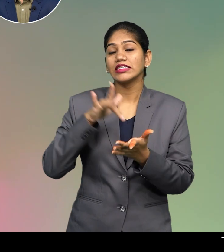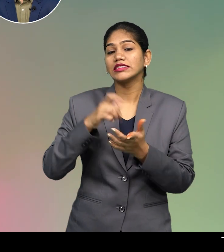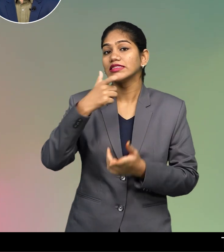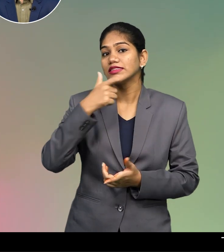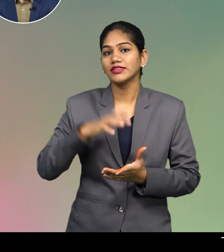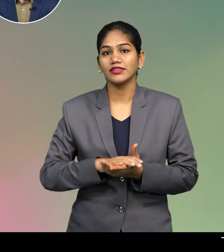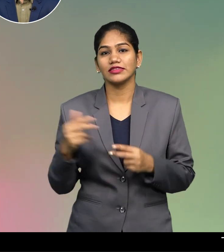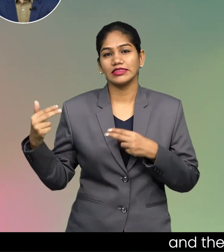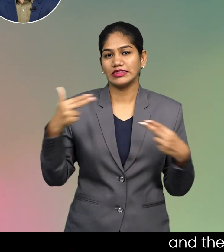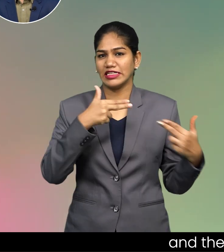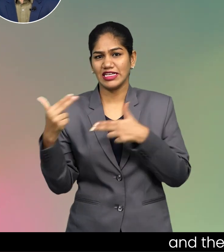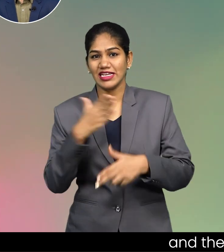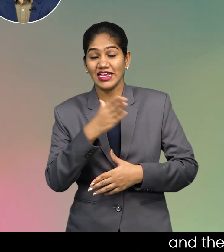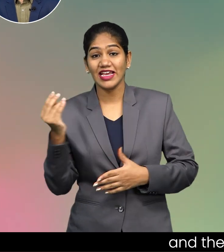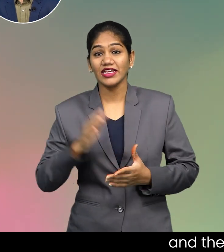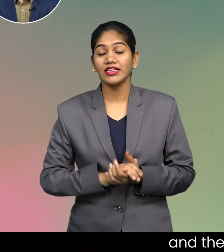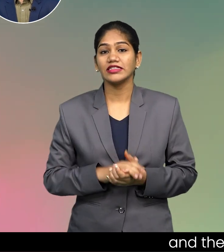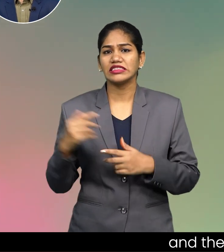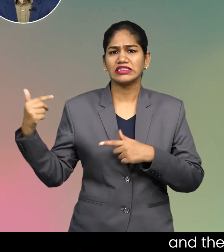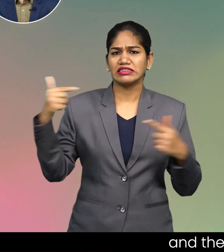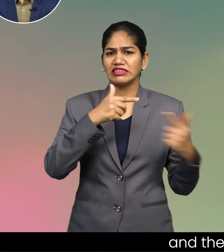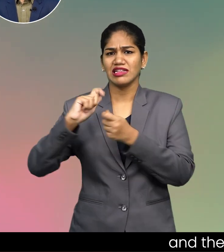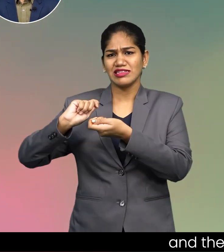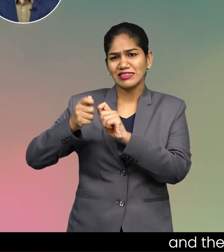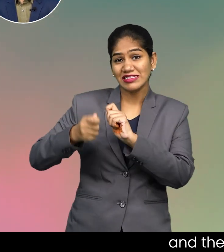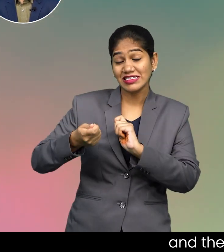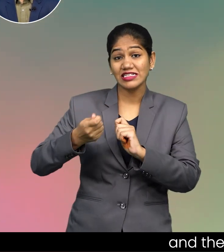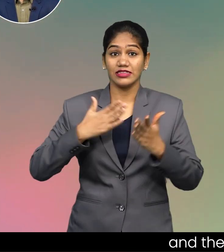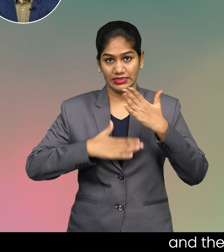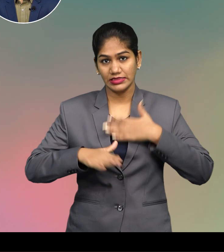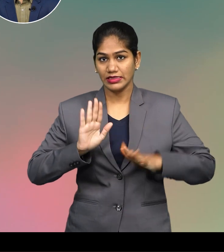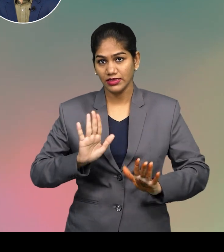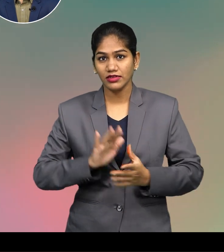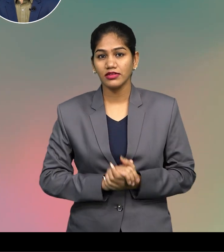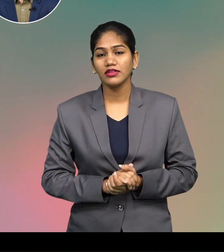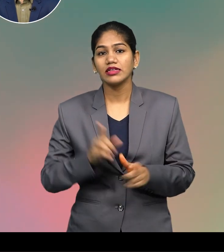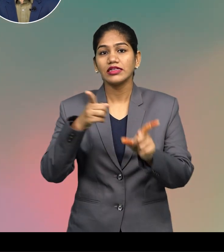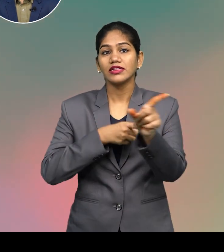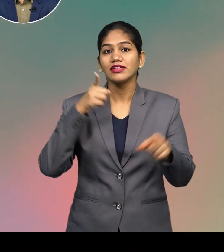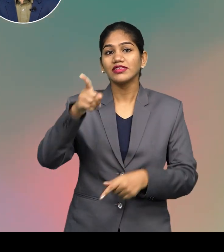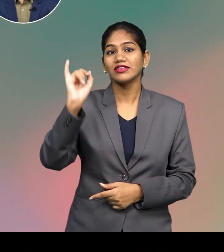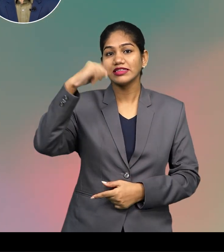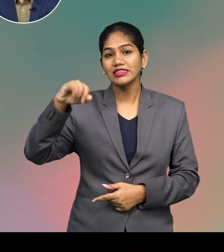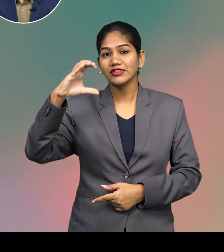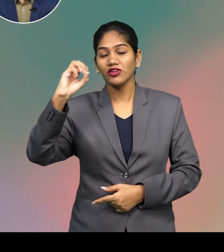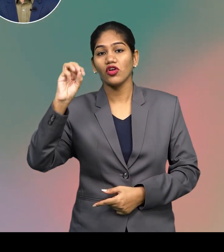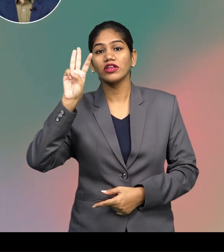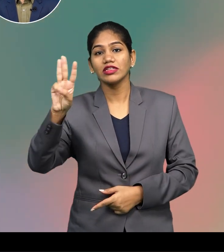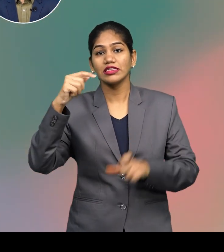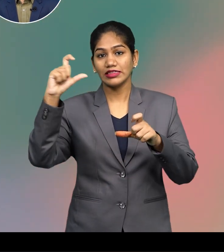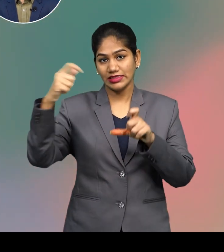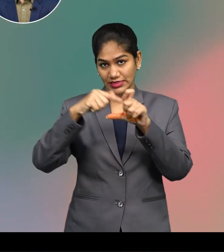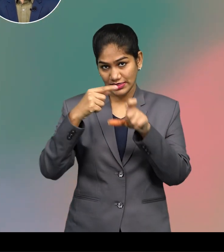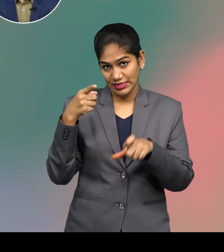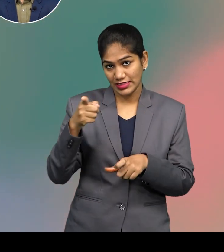the Civil War and the Glorious Revolution in 1603 CE,